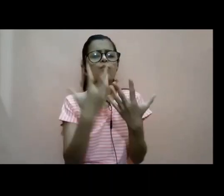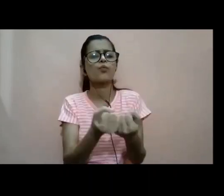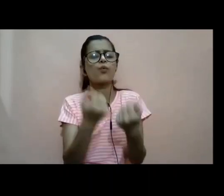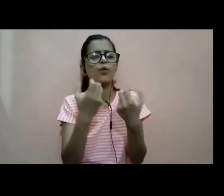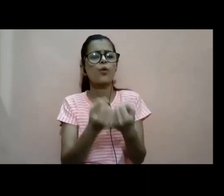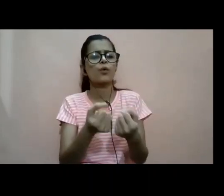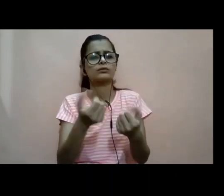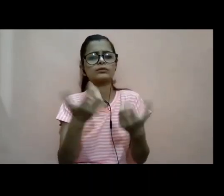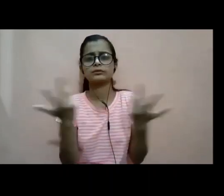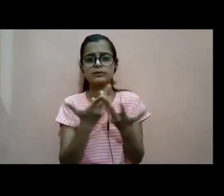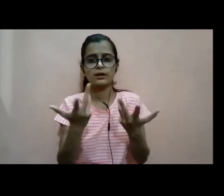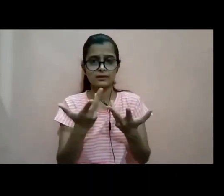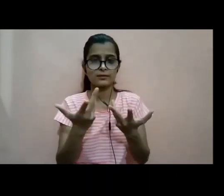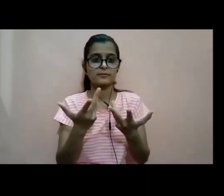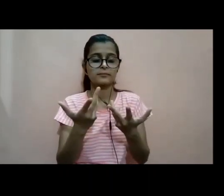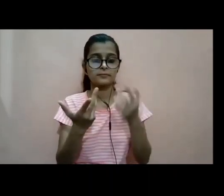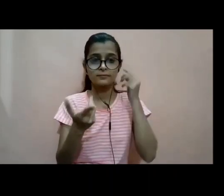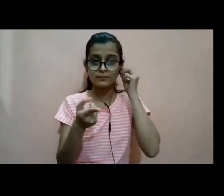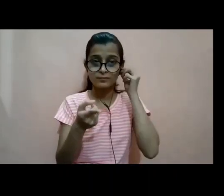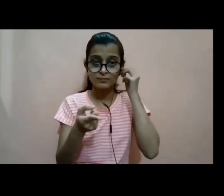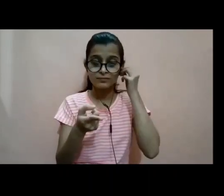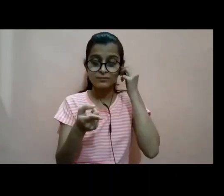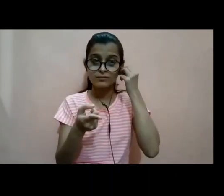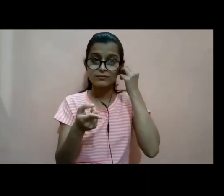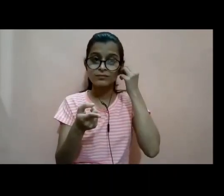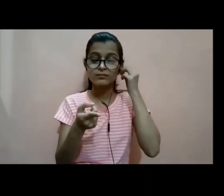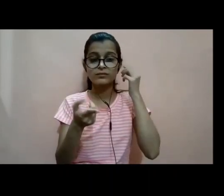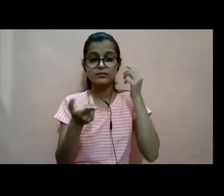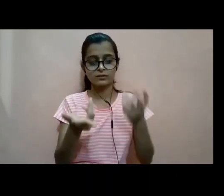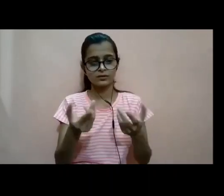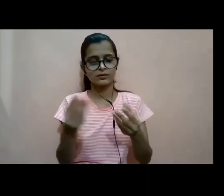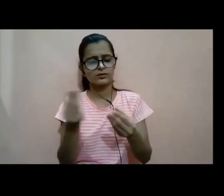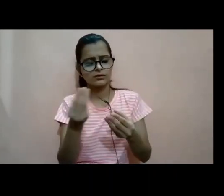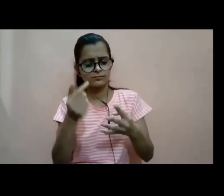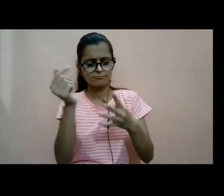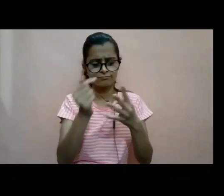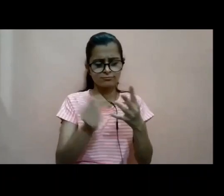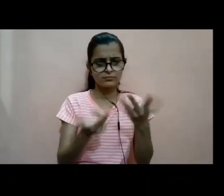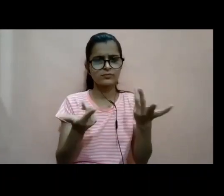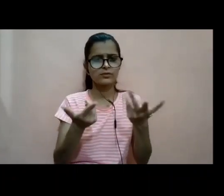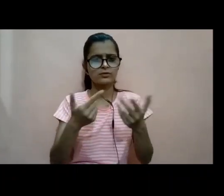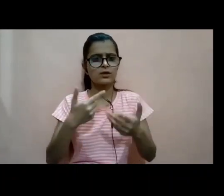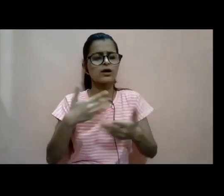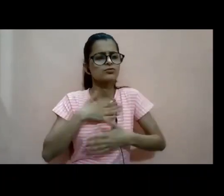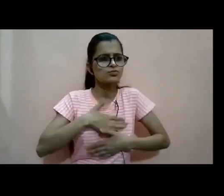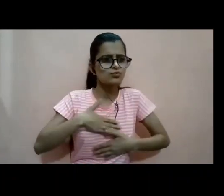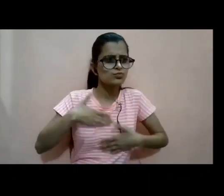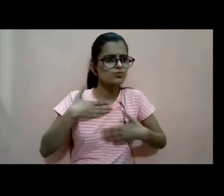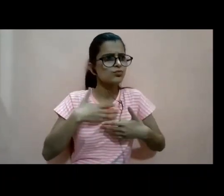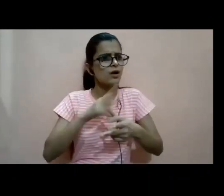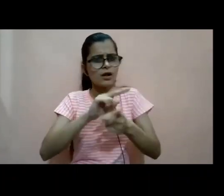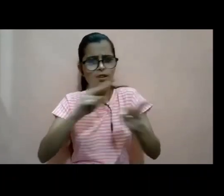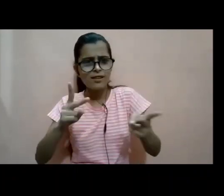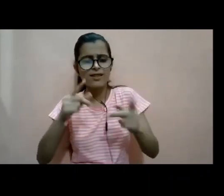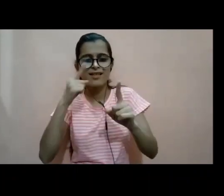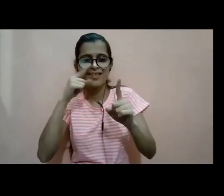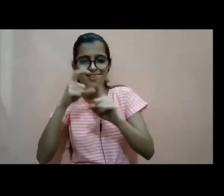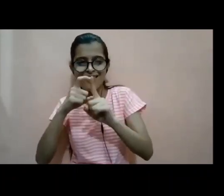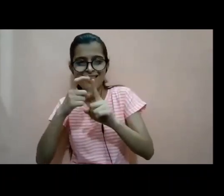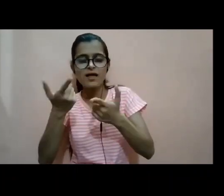Their acts, if you like, are a reminder of the joyful affirmation that McRobbie talks about.